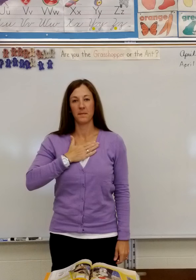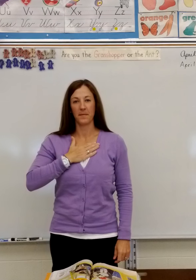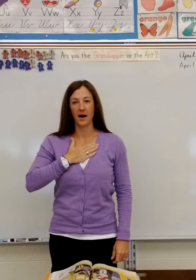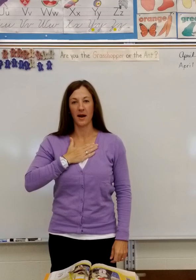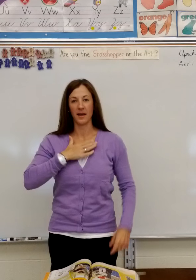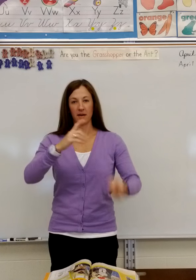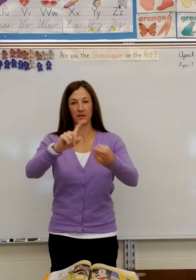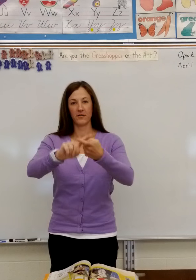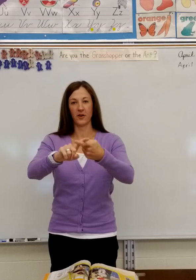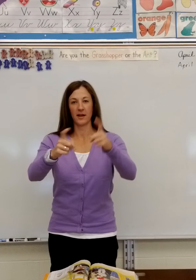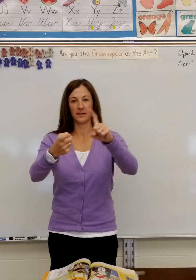My friend.